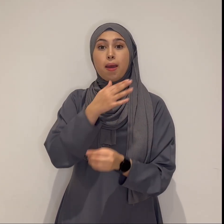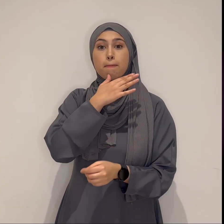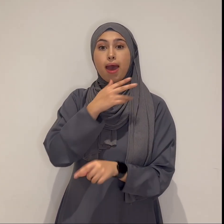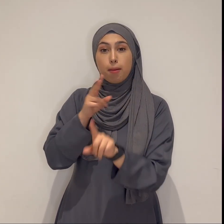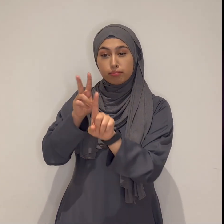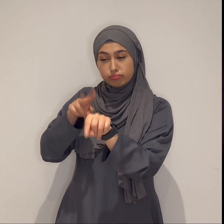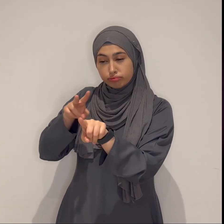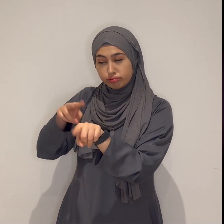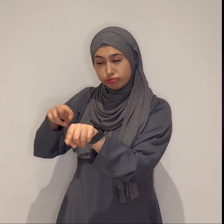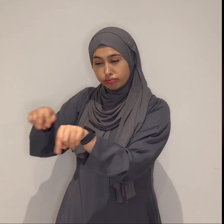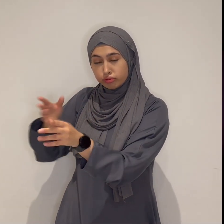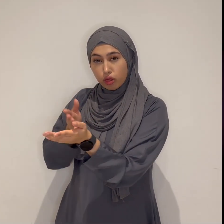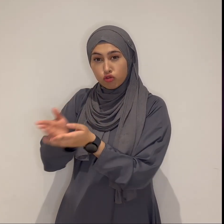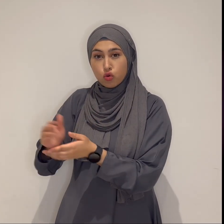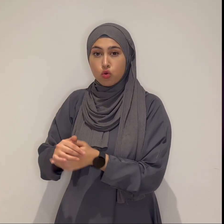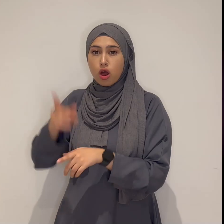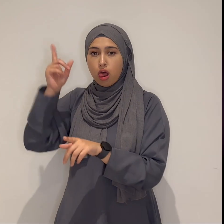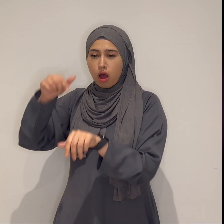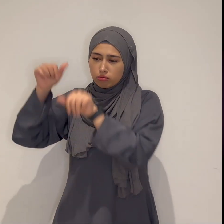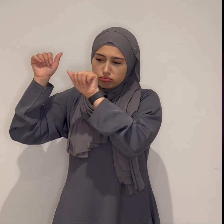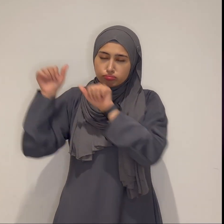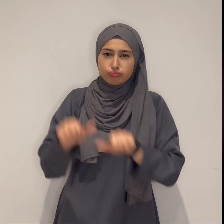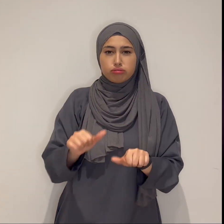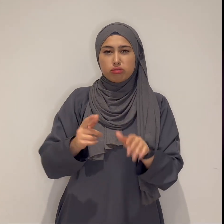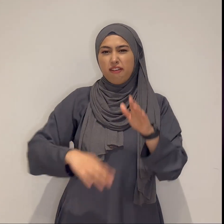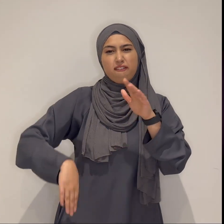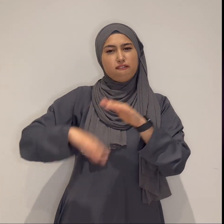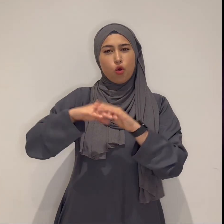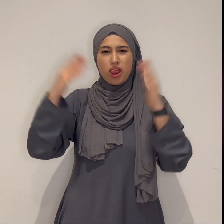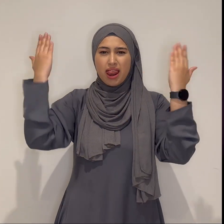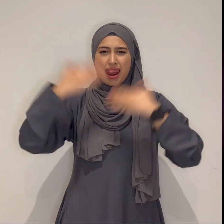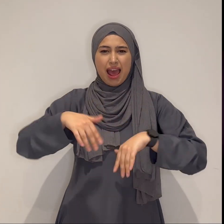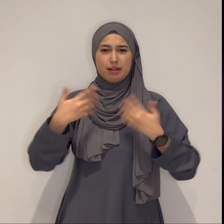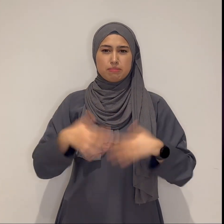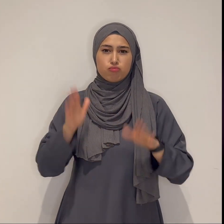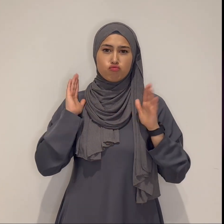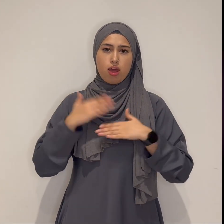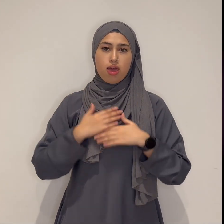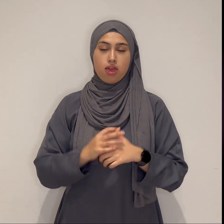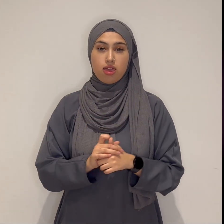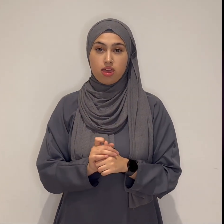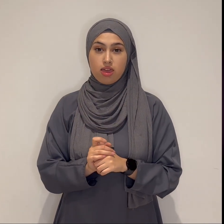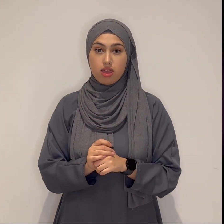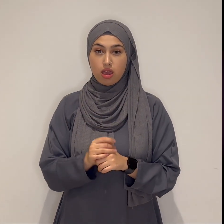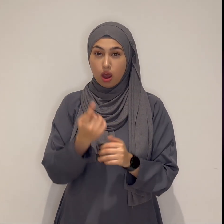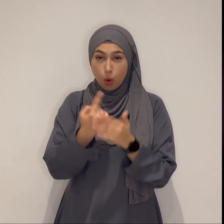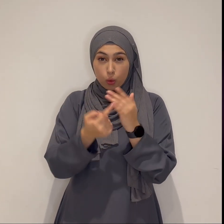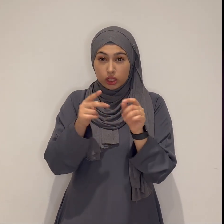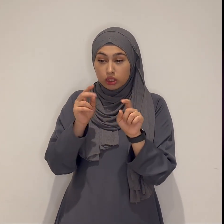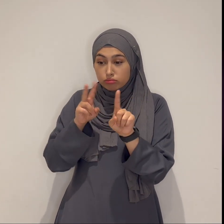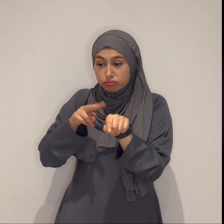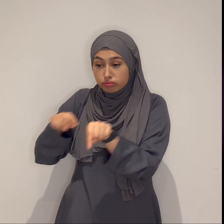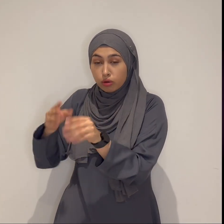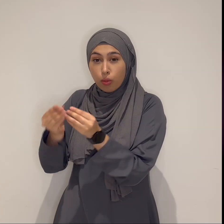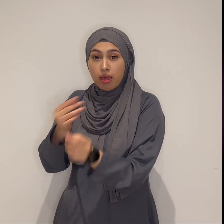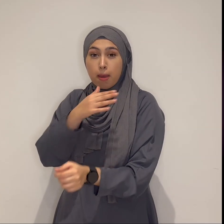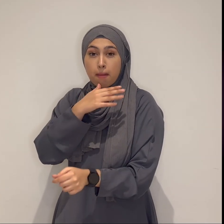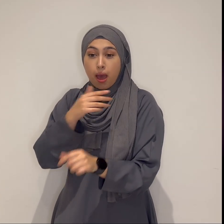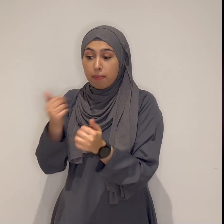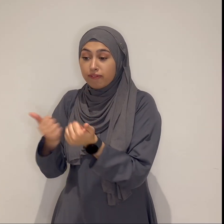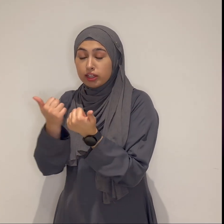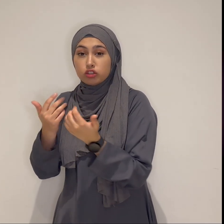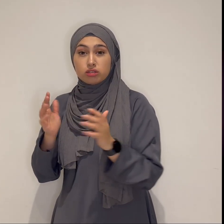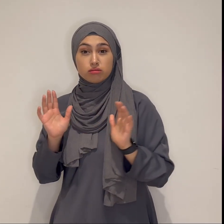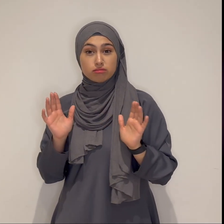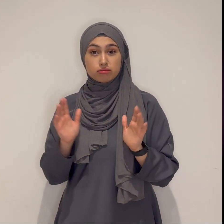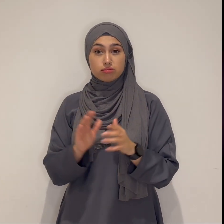Allah subhanahu wa ta'ala will give him the reward for night prayer, for the entirety of the night praying, if you stay and remain until the imam finishes. What an